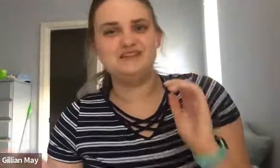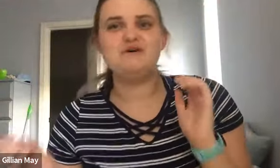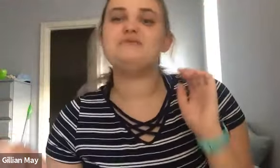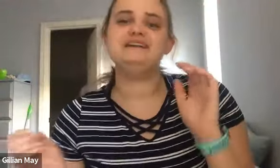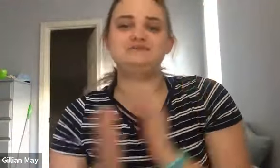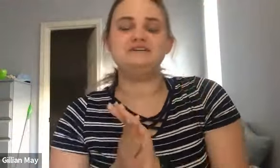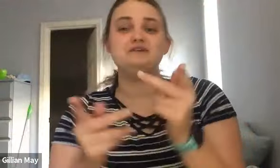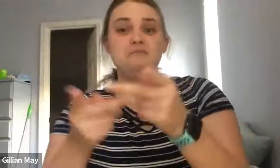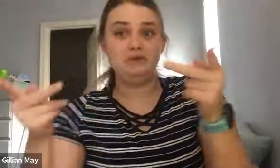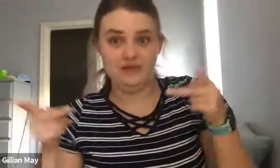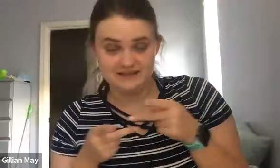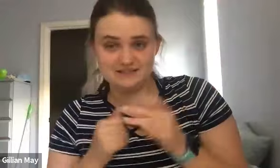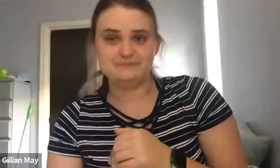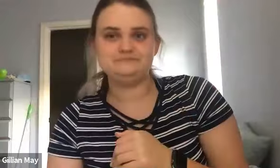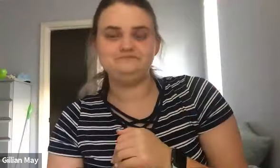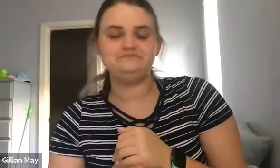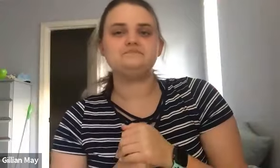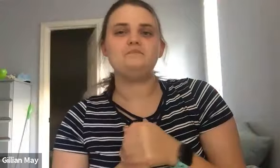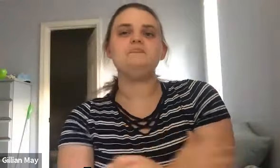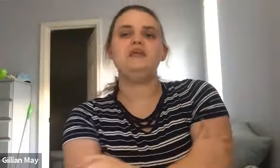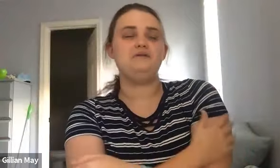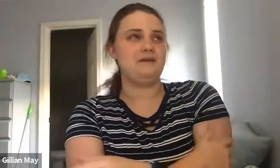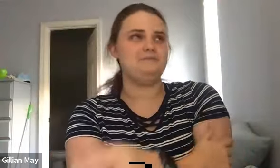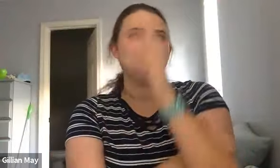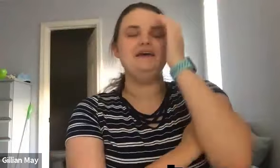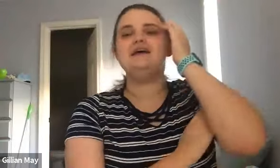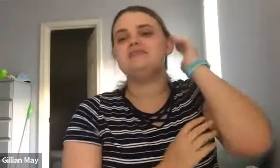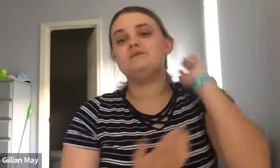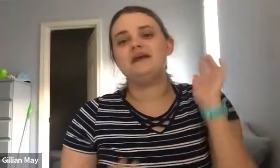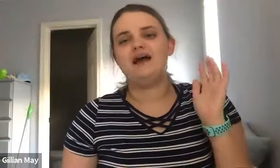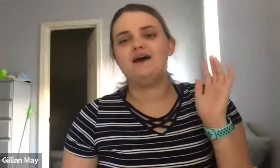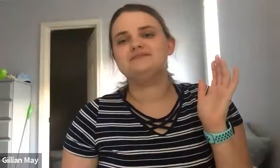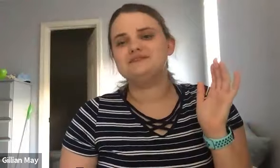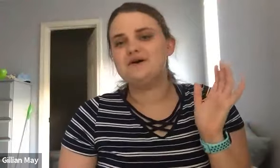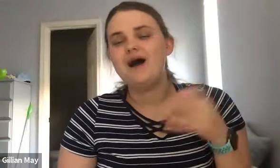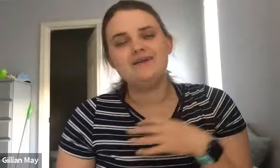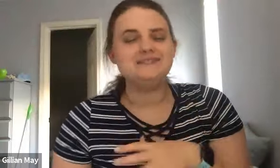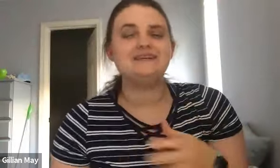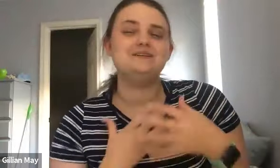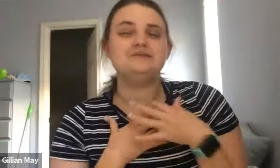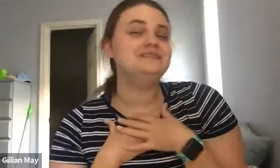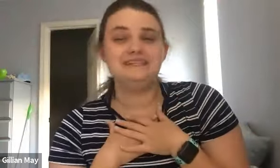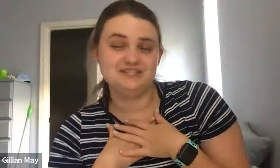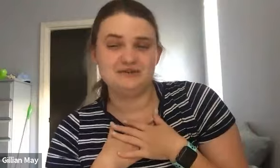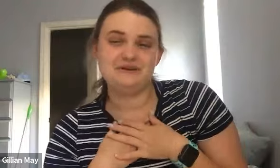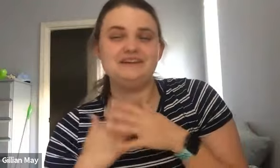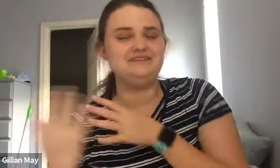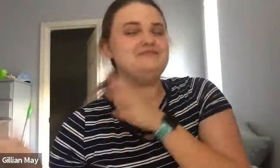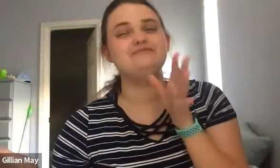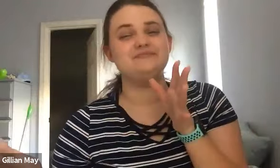other way to do it. So place. Okay. Then we have, so obviously, as a teacher, we're going to do the sign